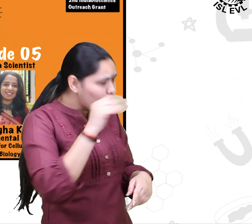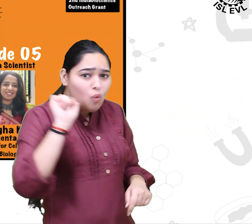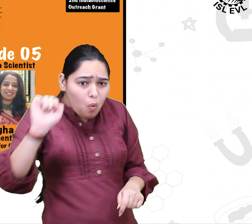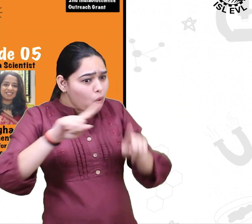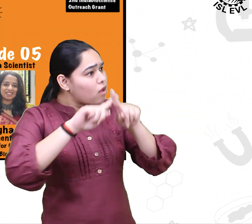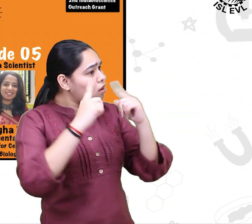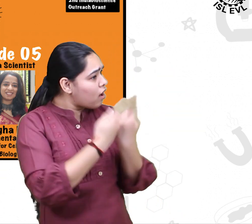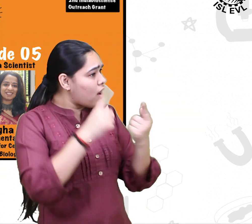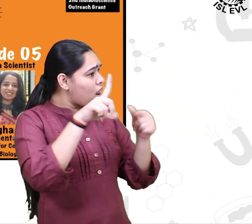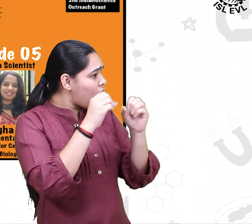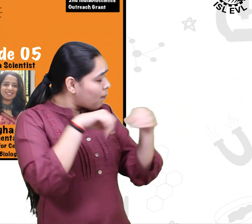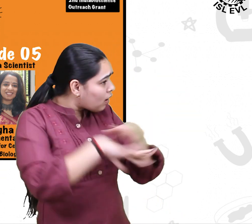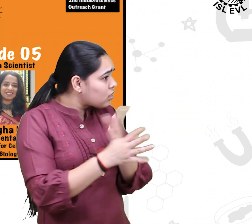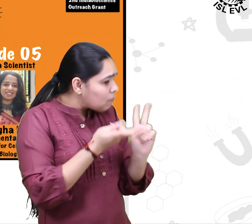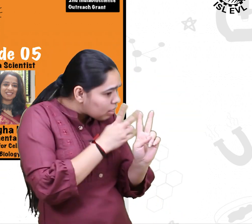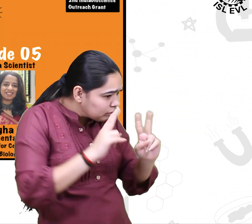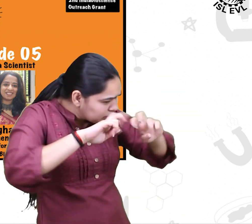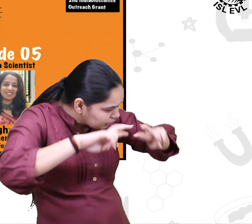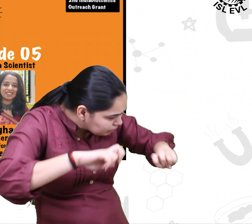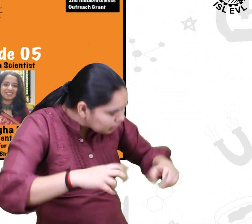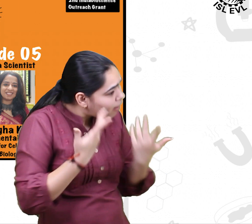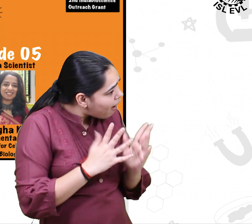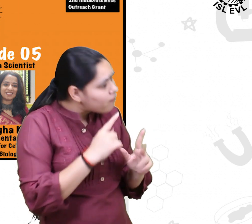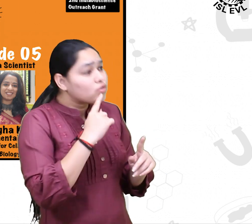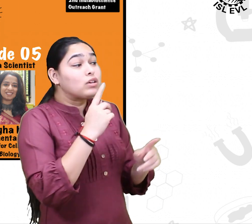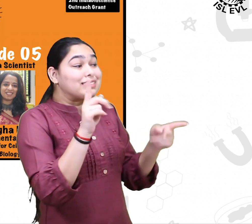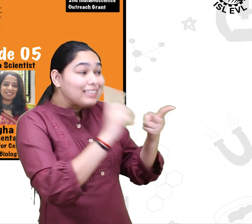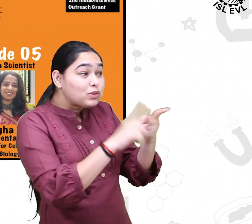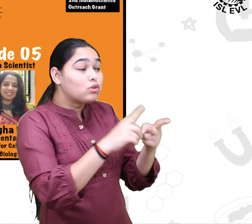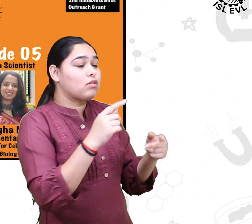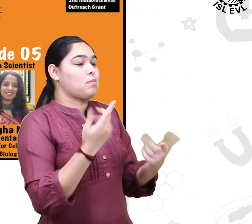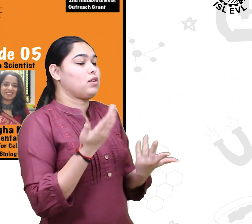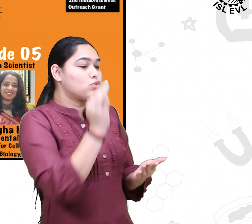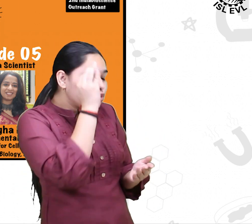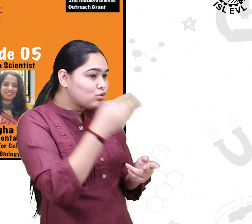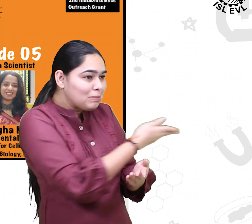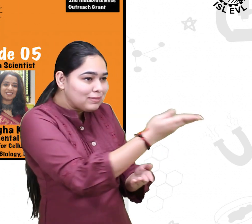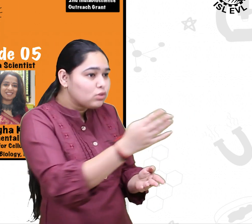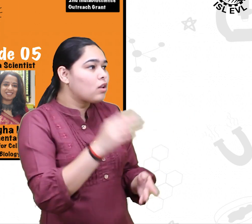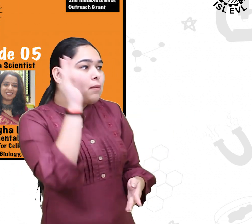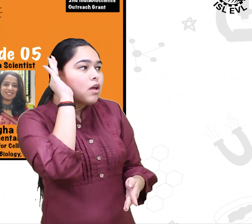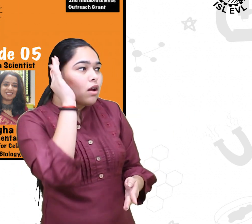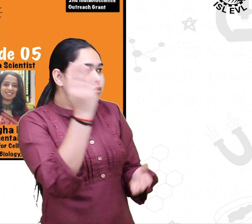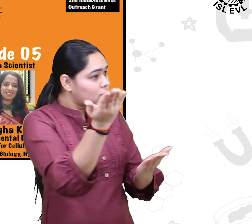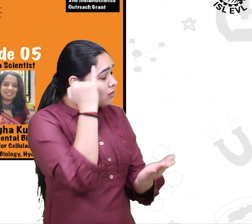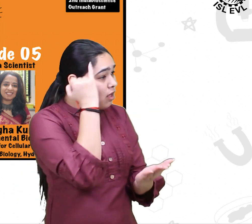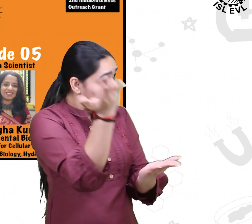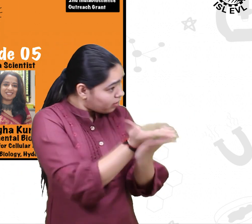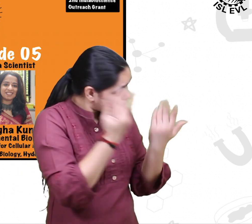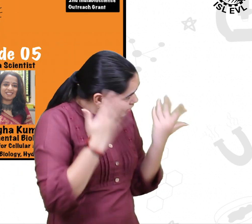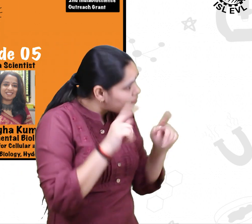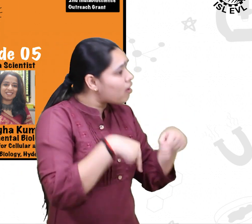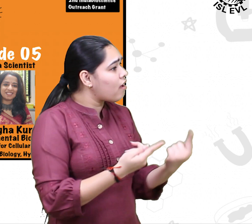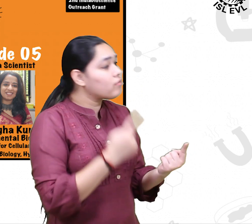enjoys pursuing her curious questions in the lab, she advises our listeners to find what brings them joy and then pursue